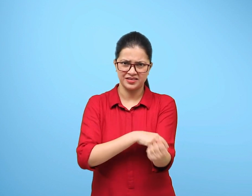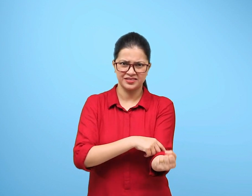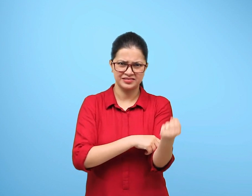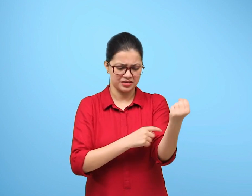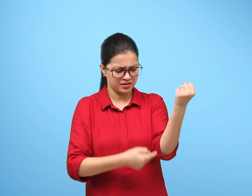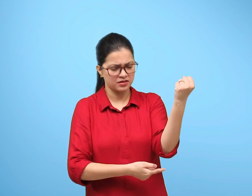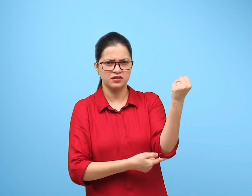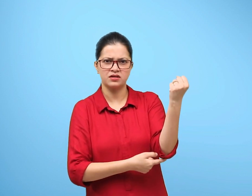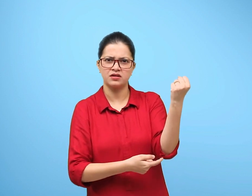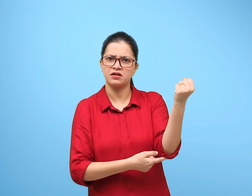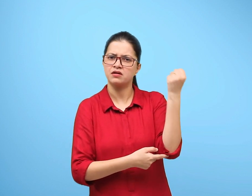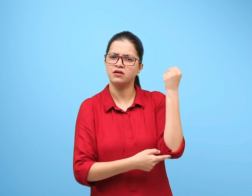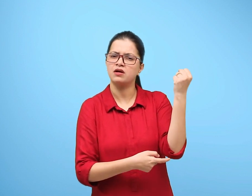a